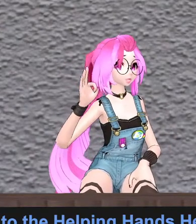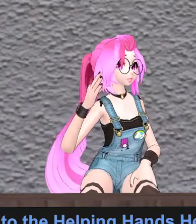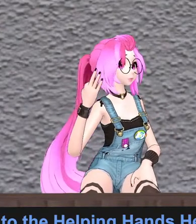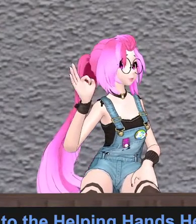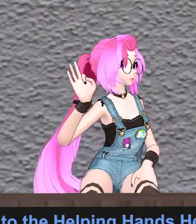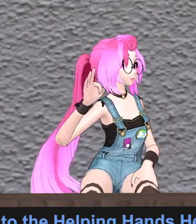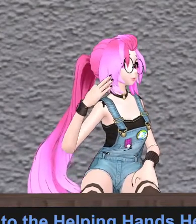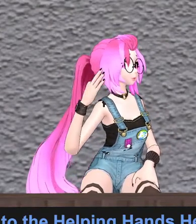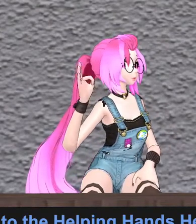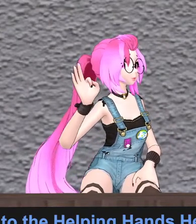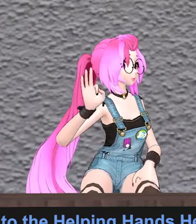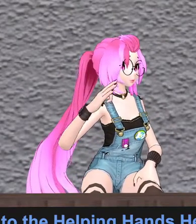French.